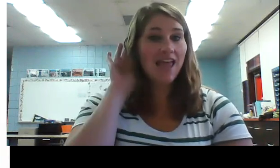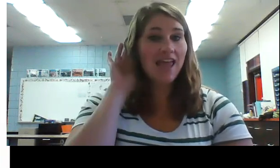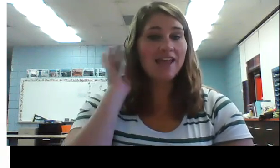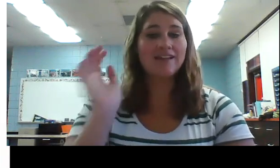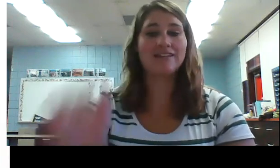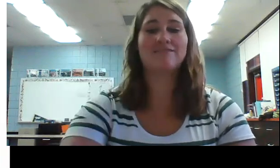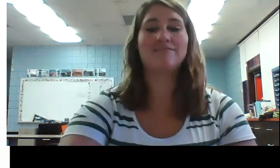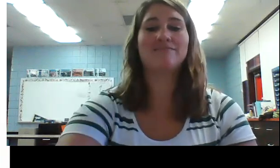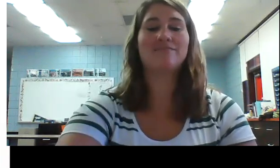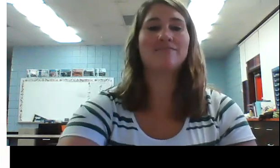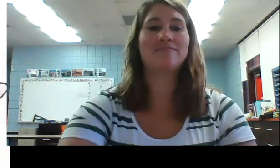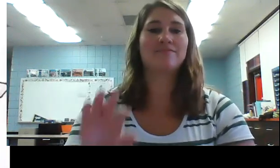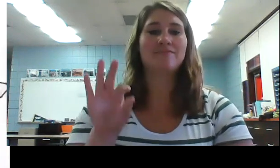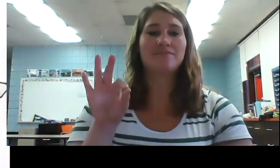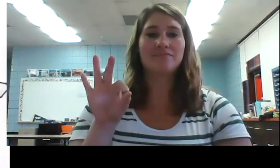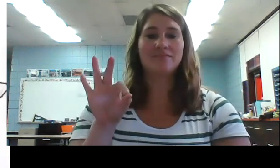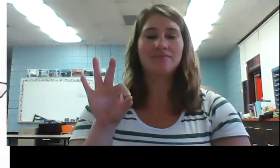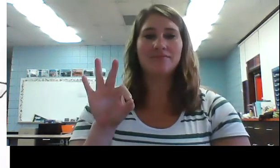says,